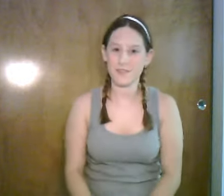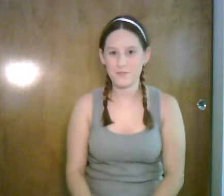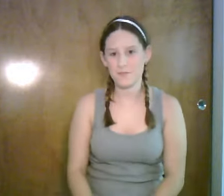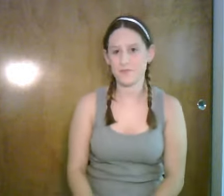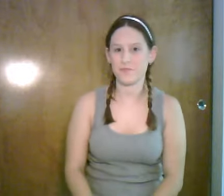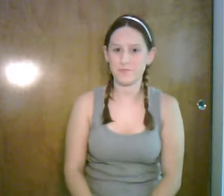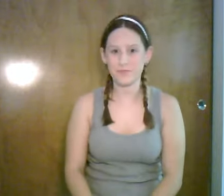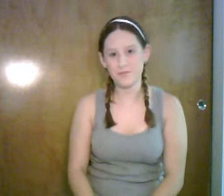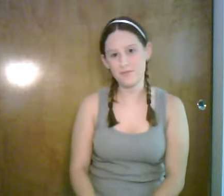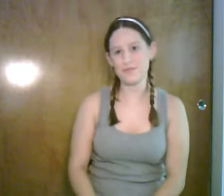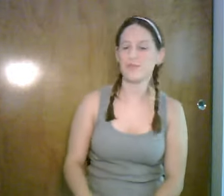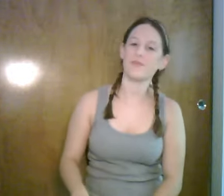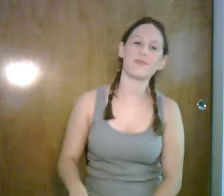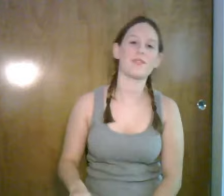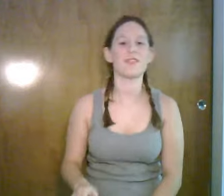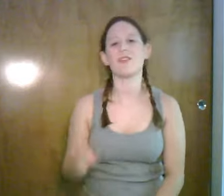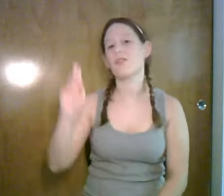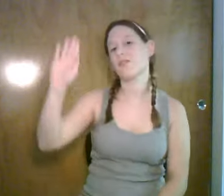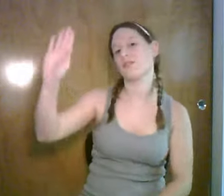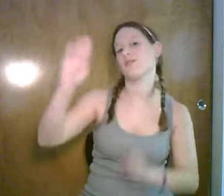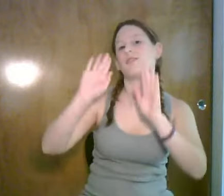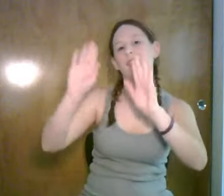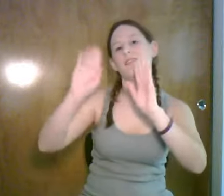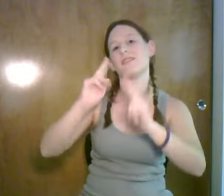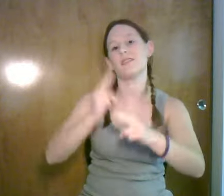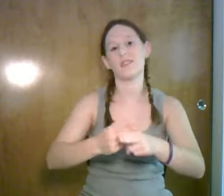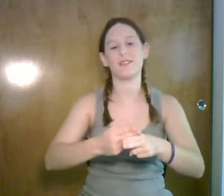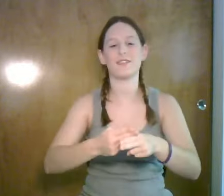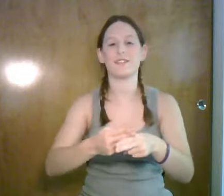Oh, your great name